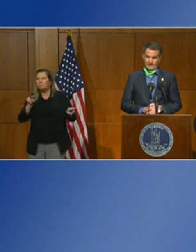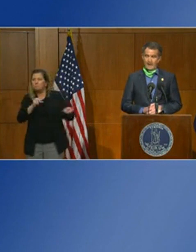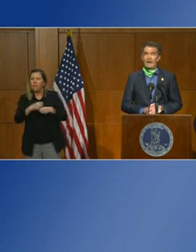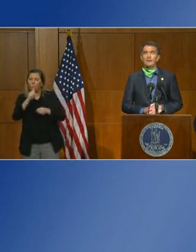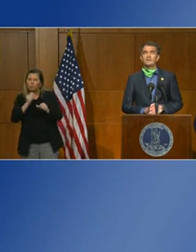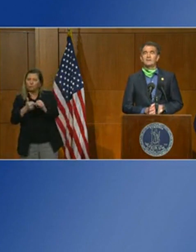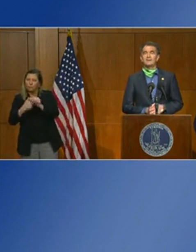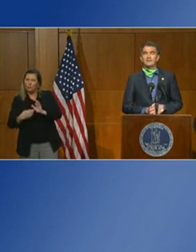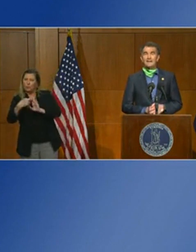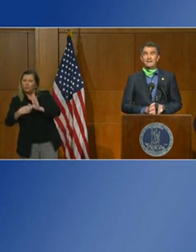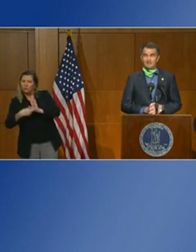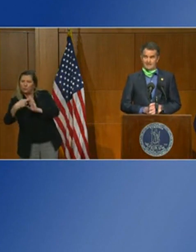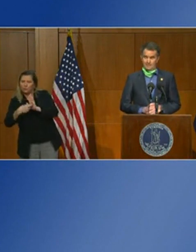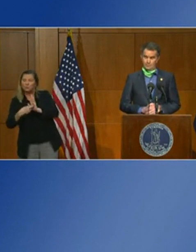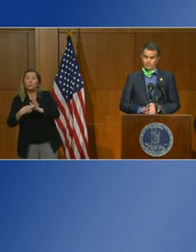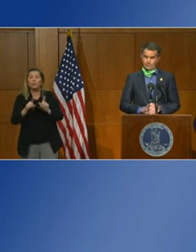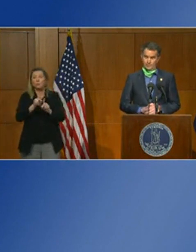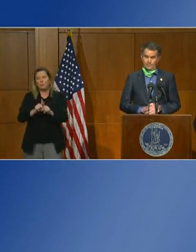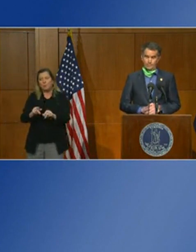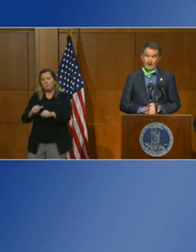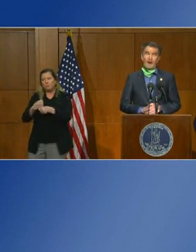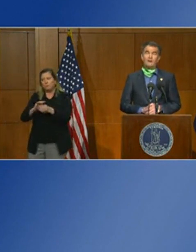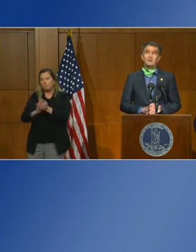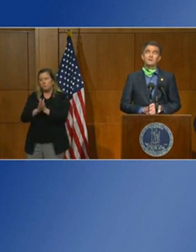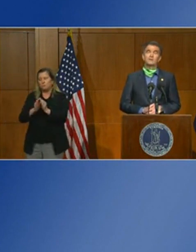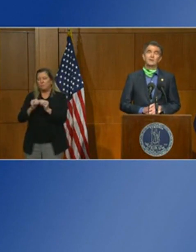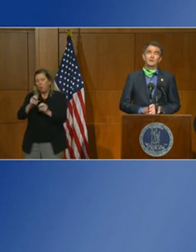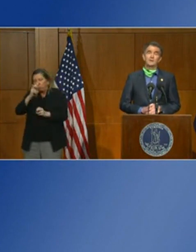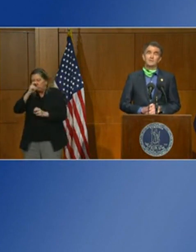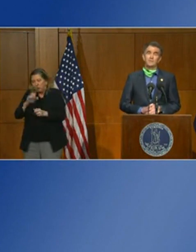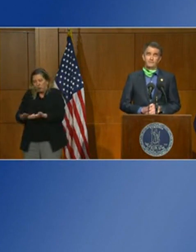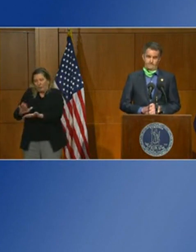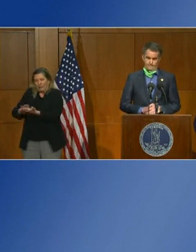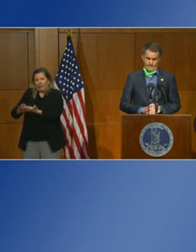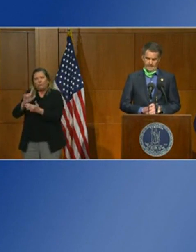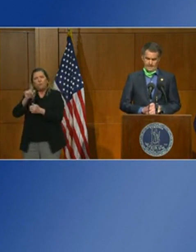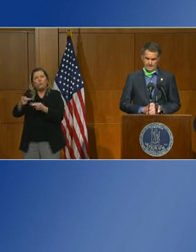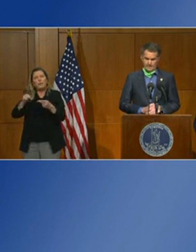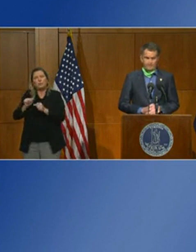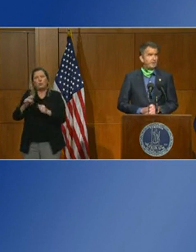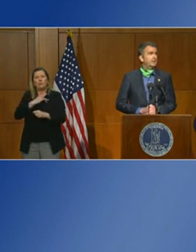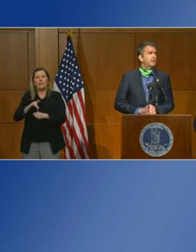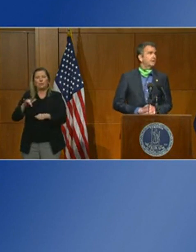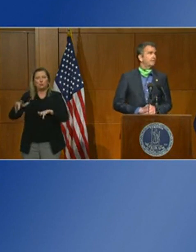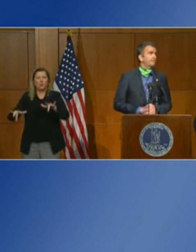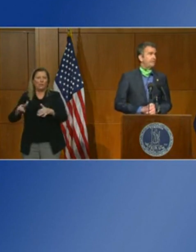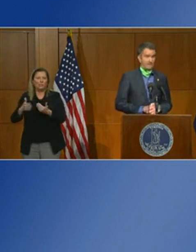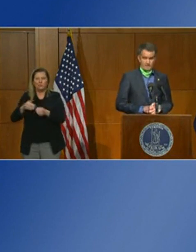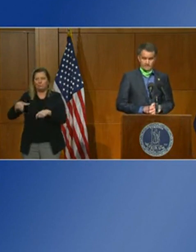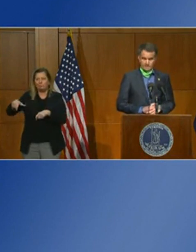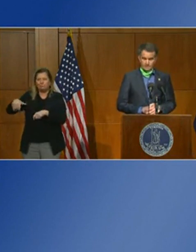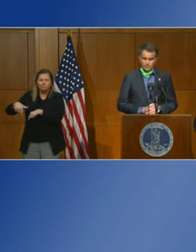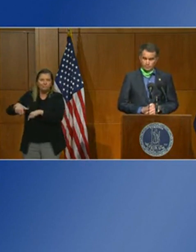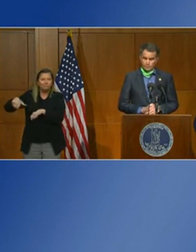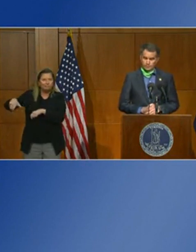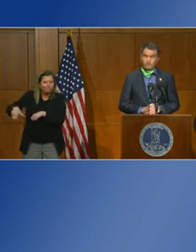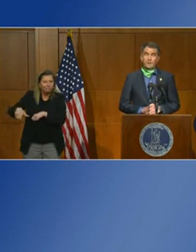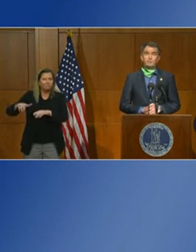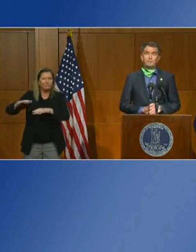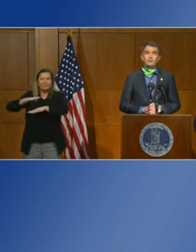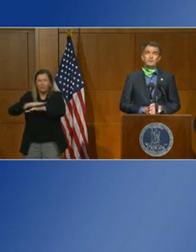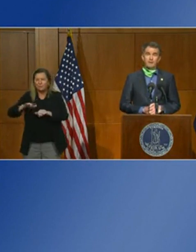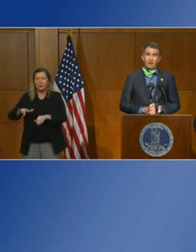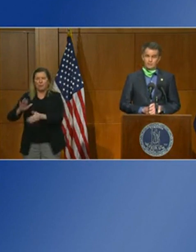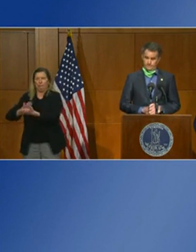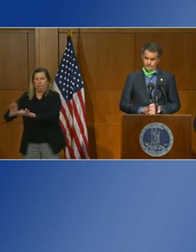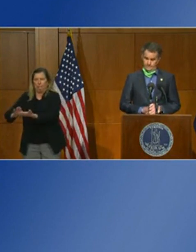and enhanced cleaning schedules for high-touch areas. Let me be clear. These rules must